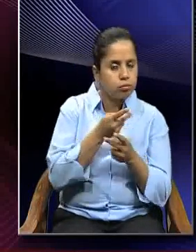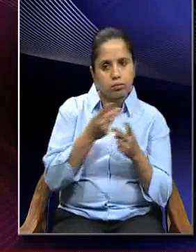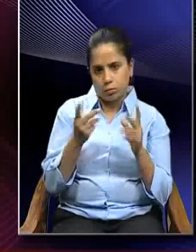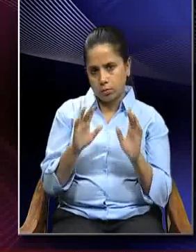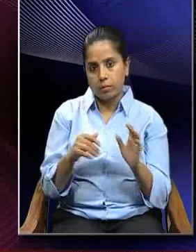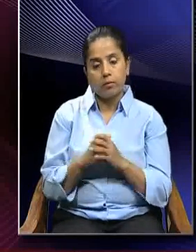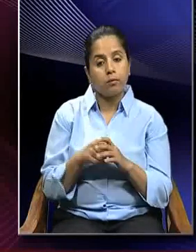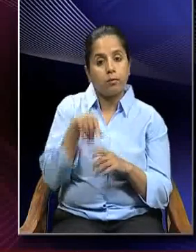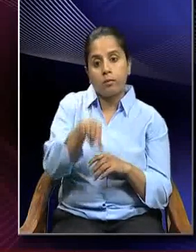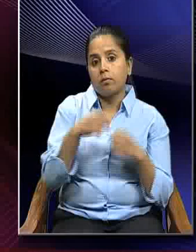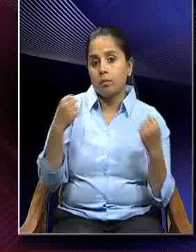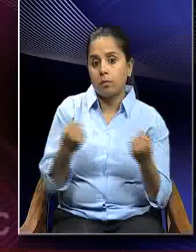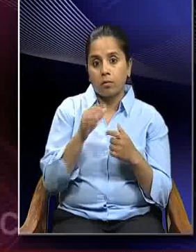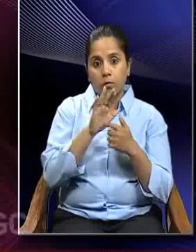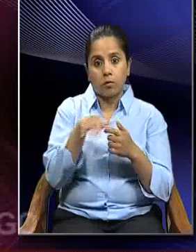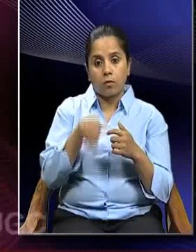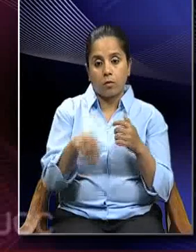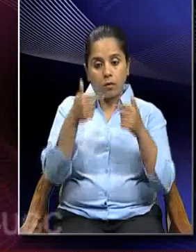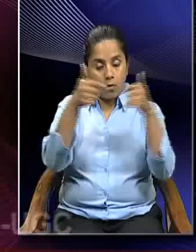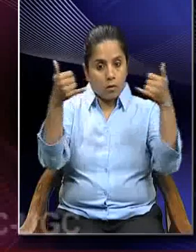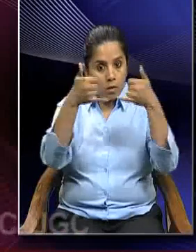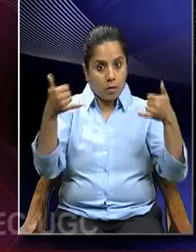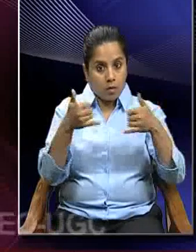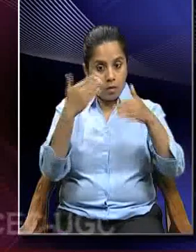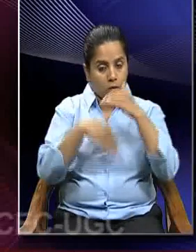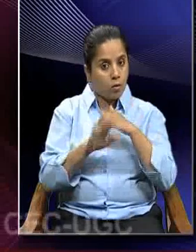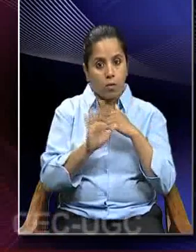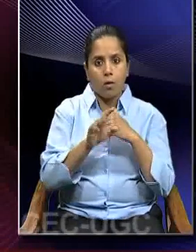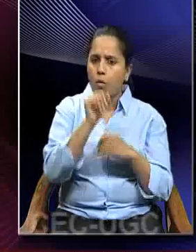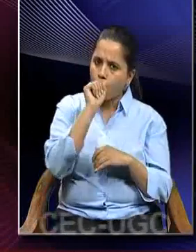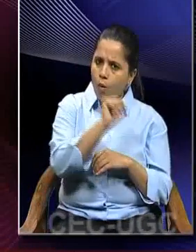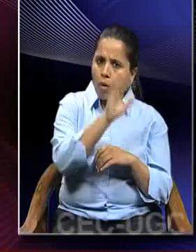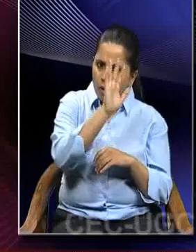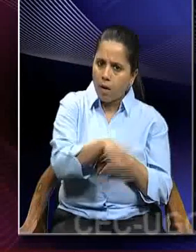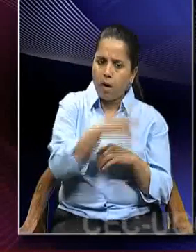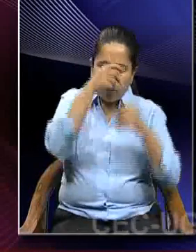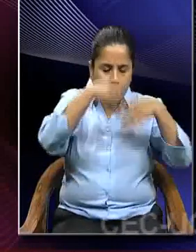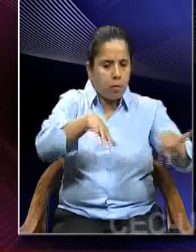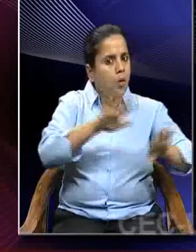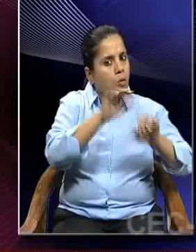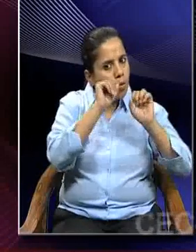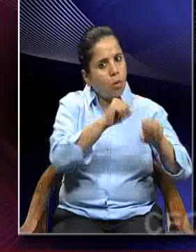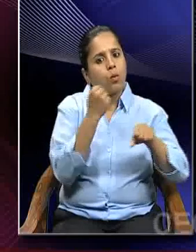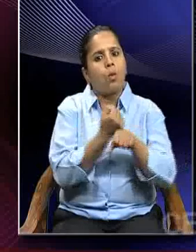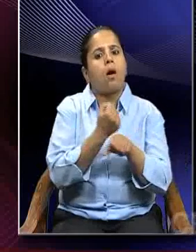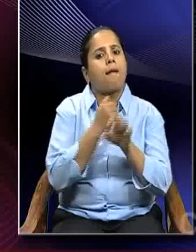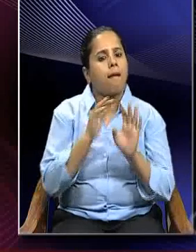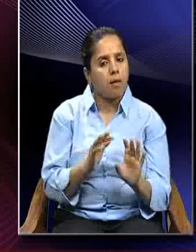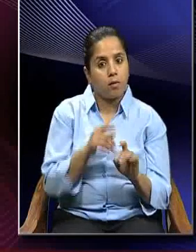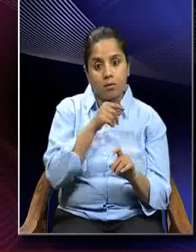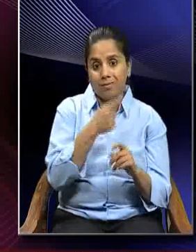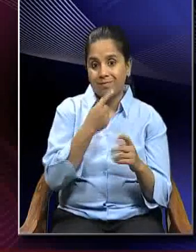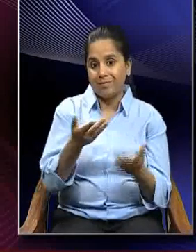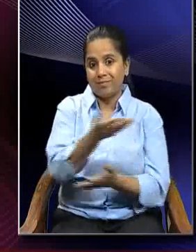So they are not acting as a vertical. They have their own scope of interaction. So from this kind of